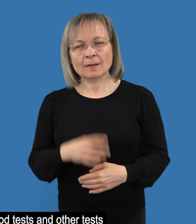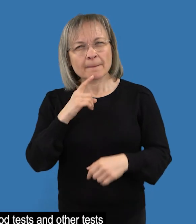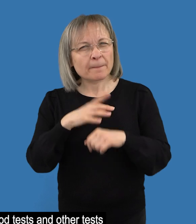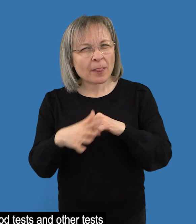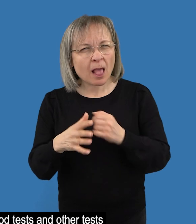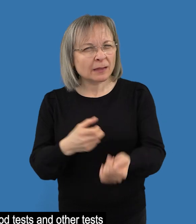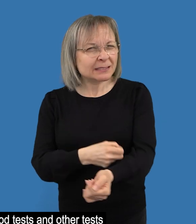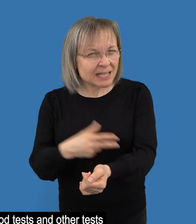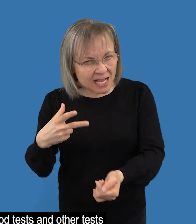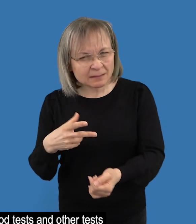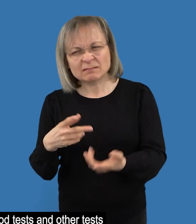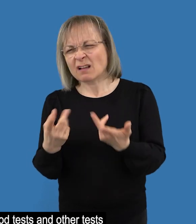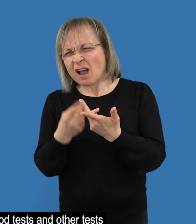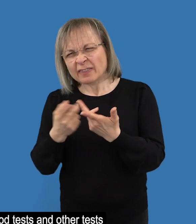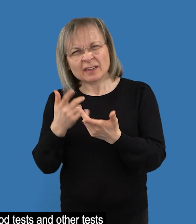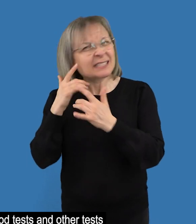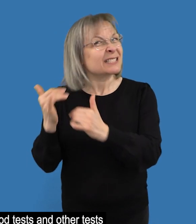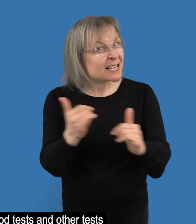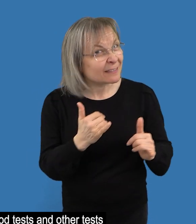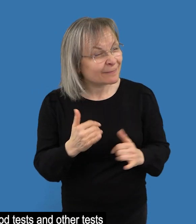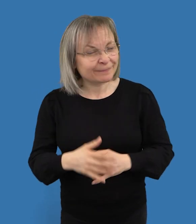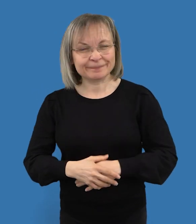Blood tests and other tests.